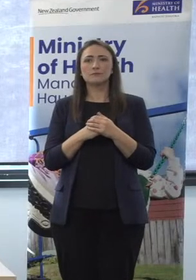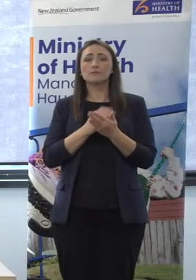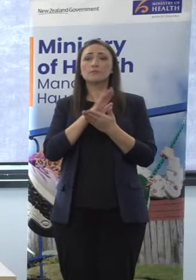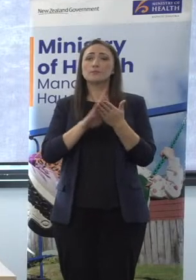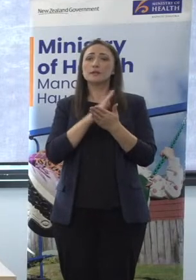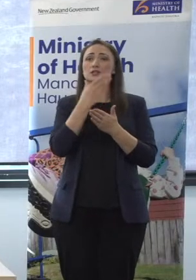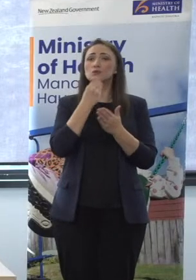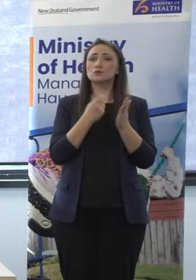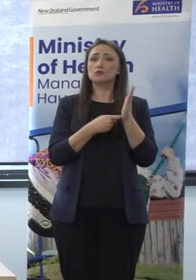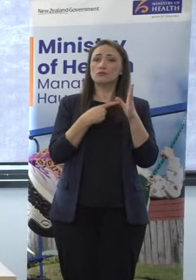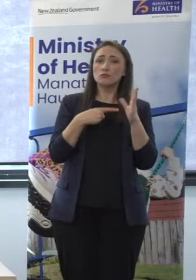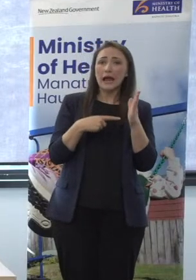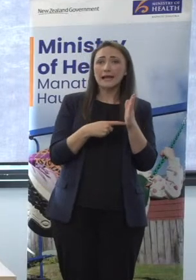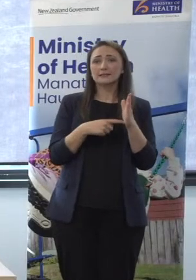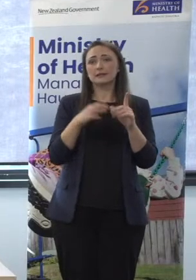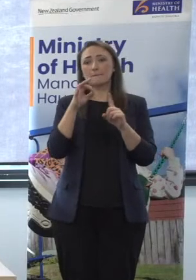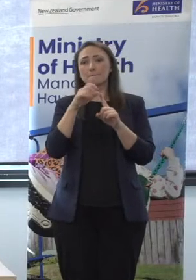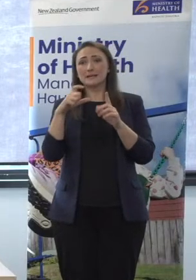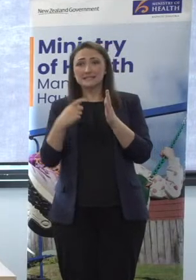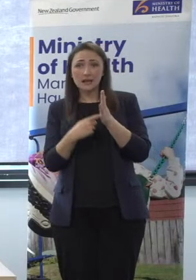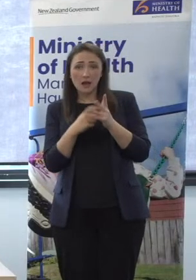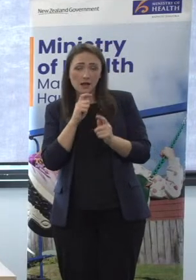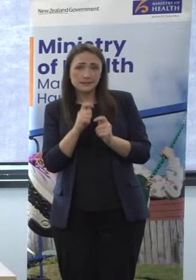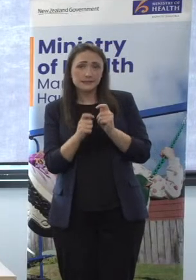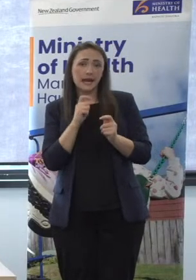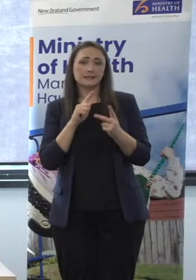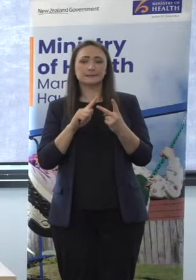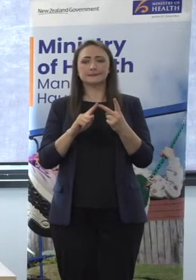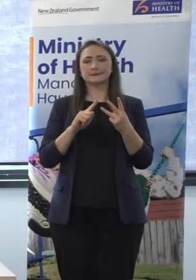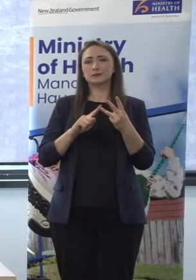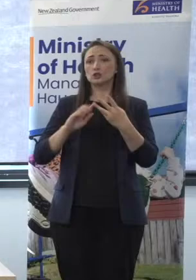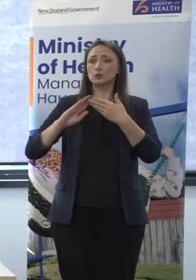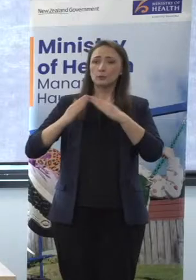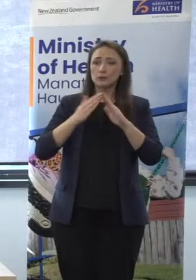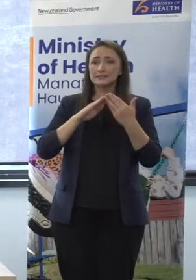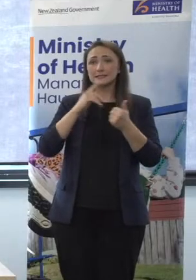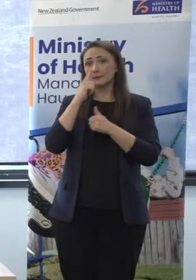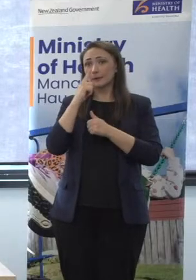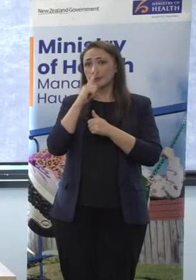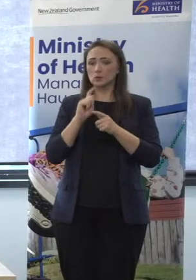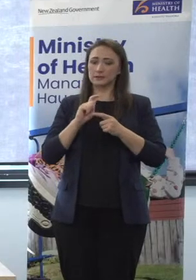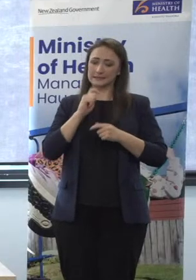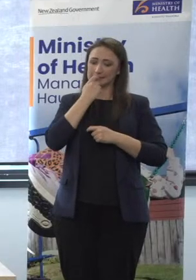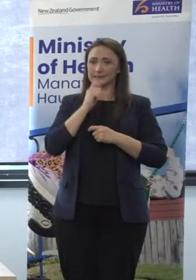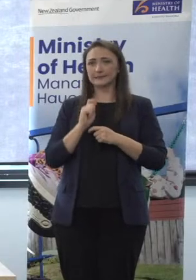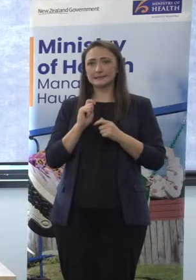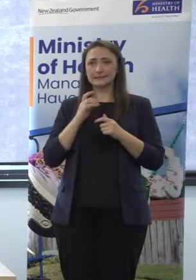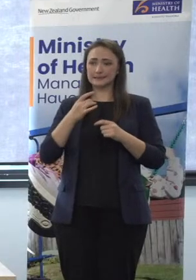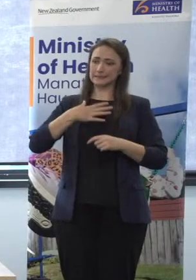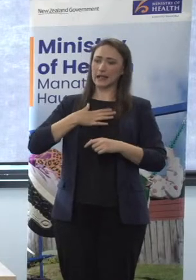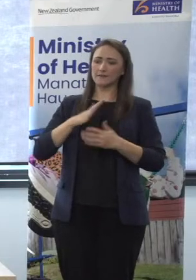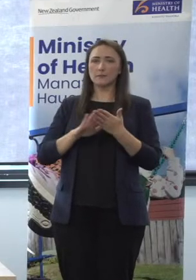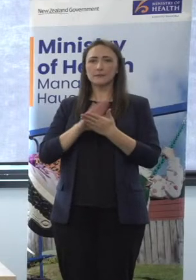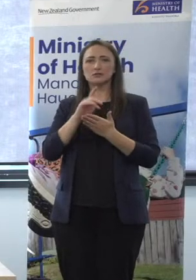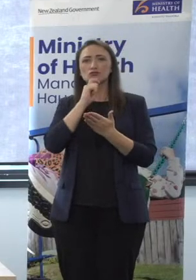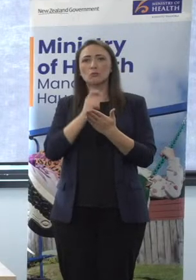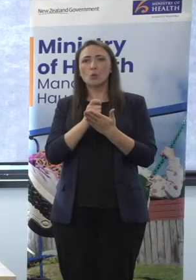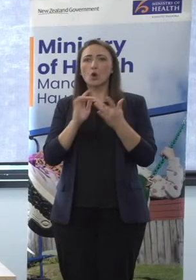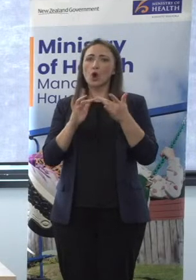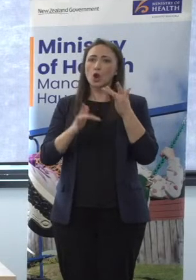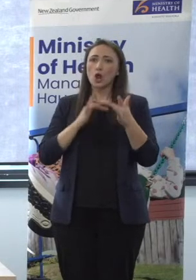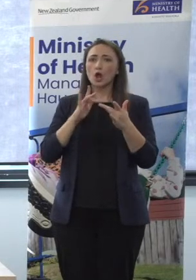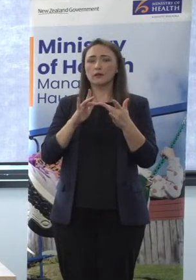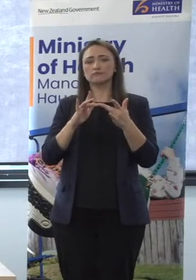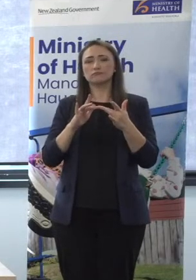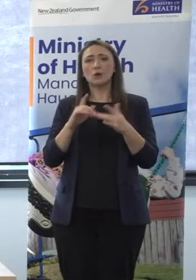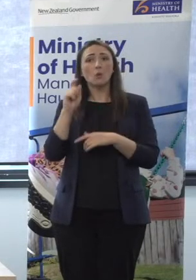and PCR tests on new arrivals. We have people in the community reporting their rat results, wastewater trends, whole genome sequencing in the